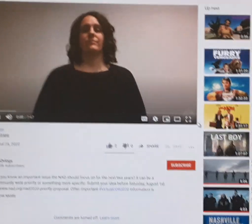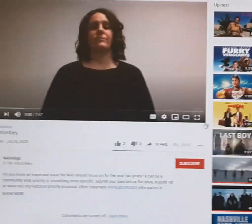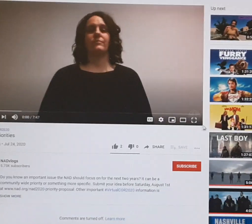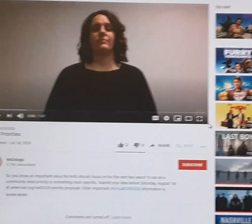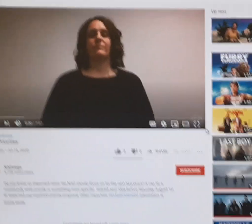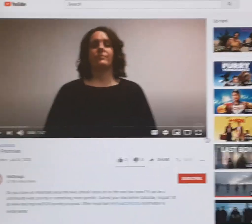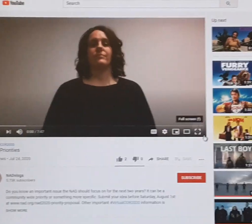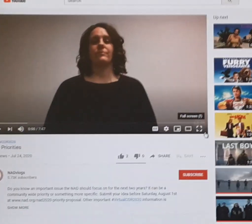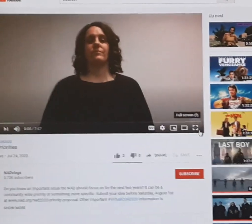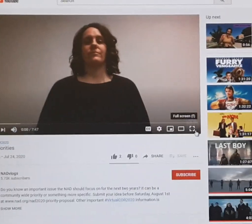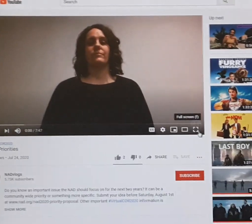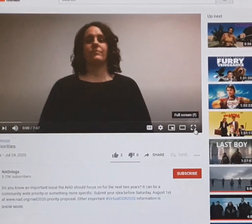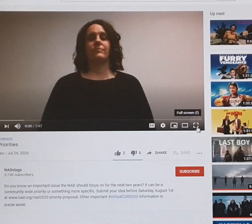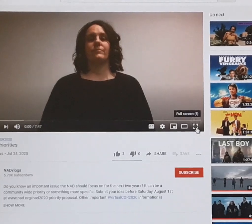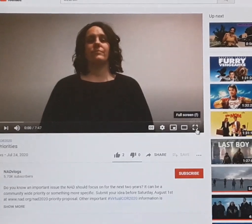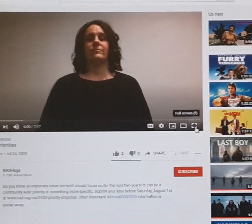Formal interpretation. Here we go.